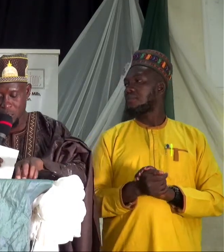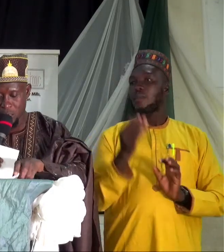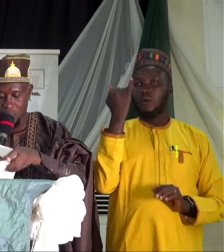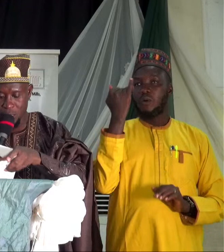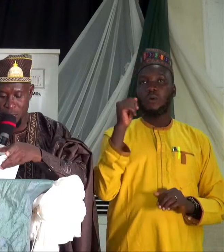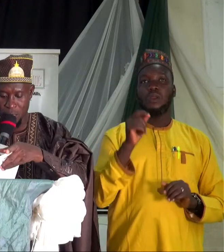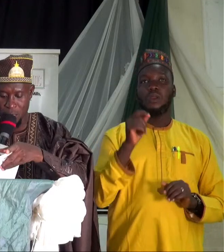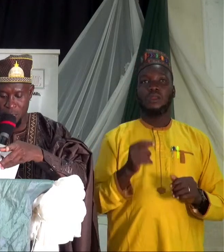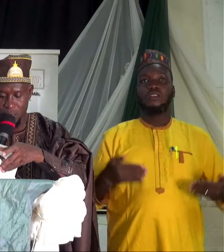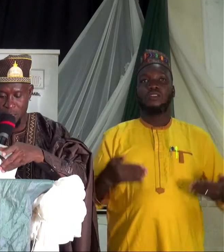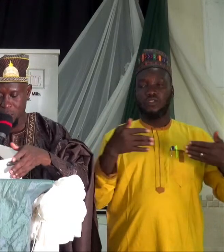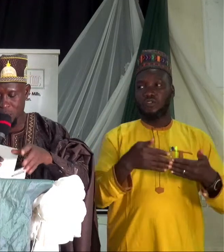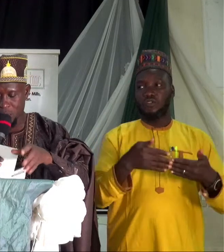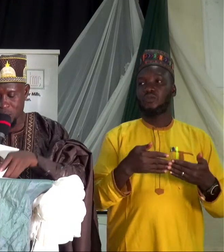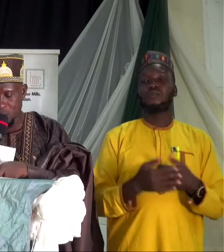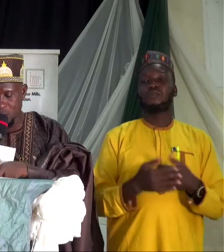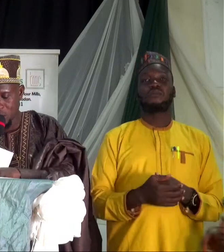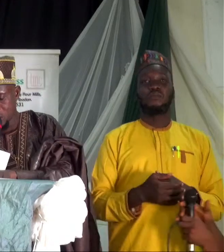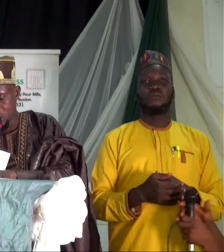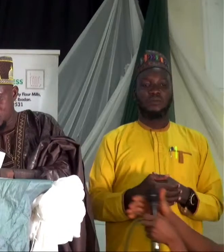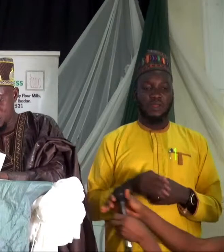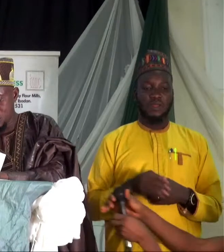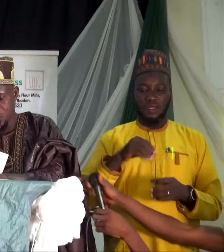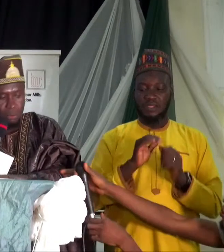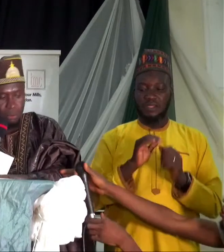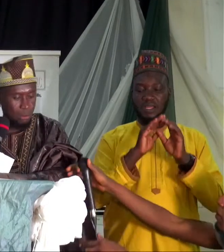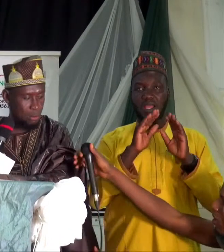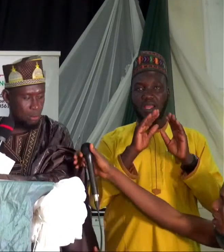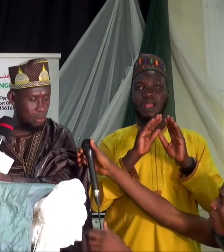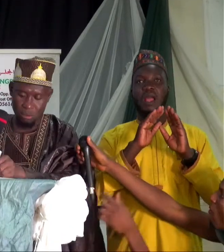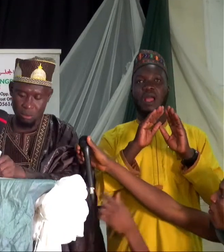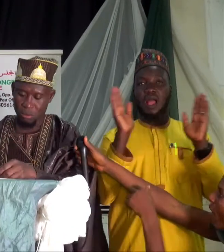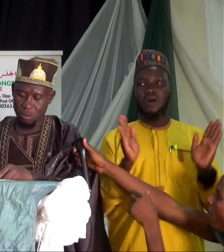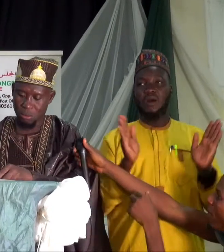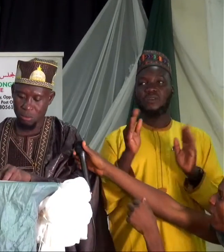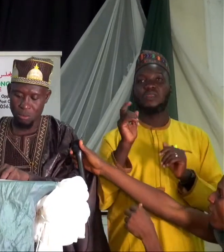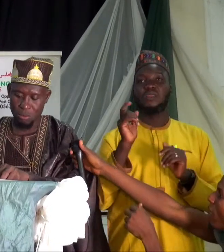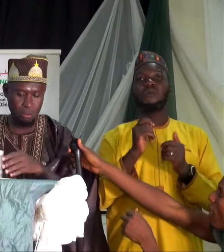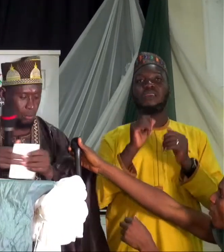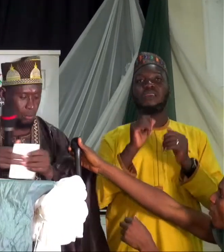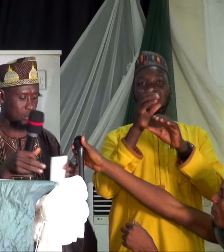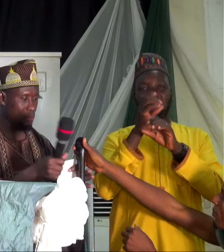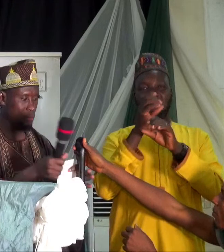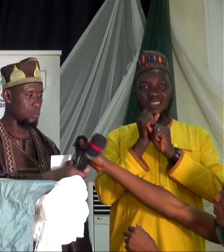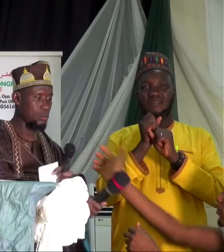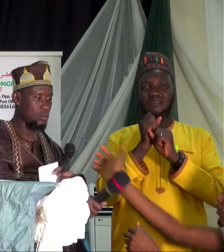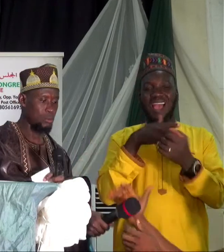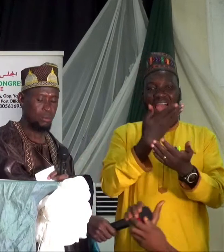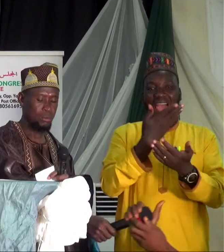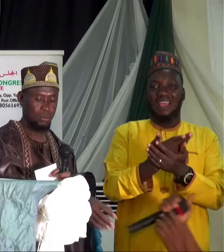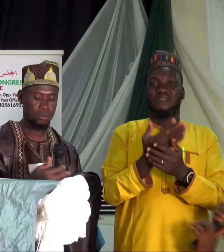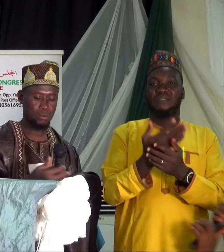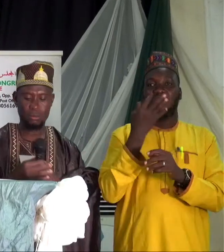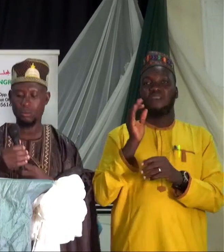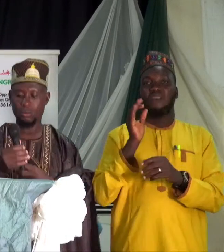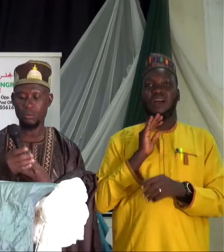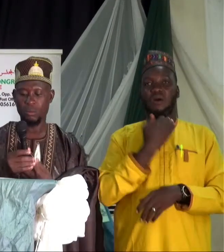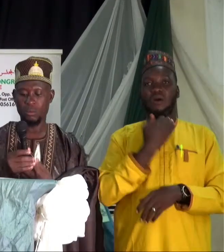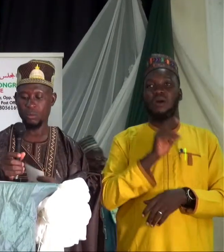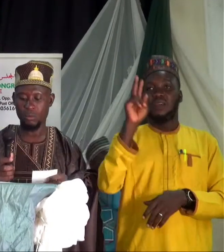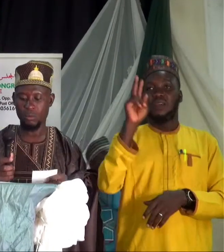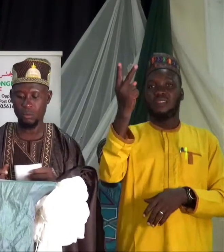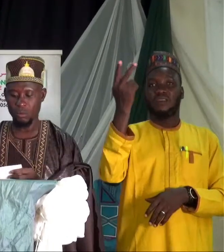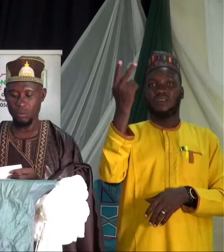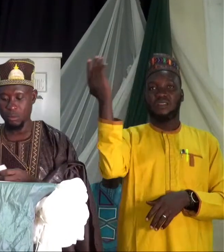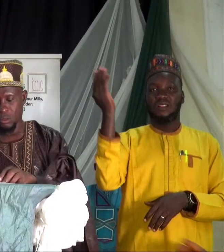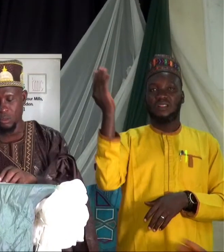guest in the house, we received the arrival of our second guest speaker on this